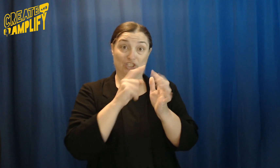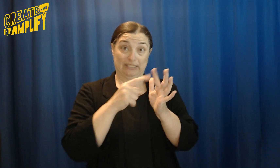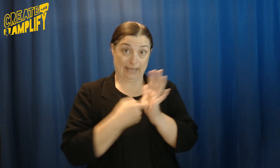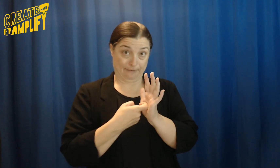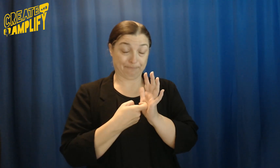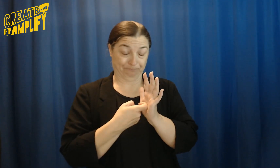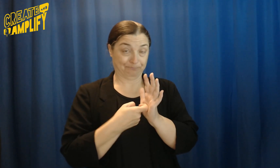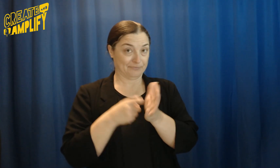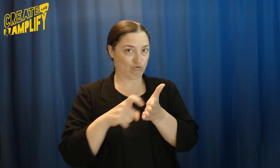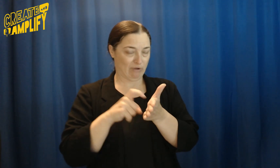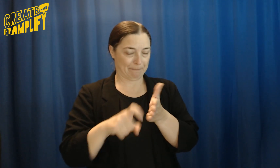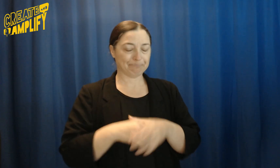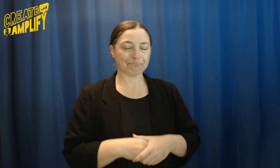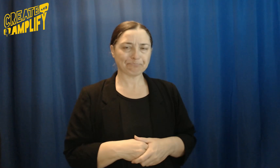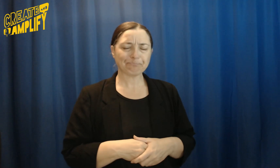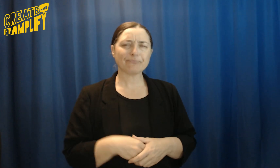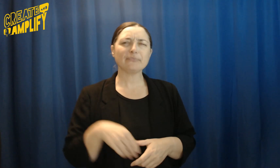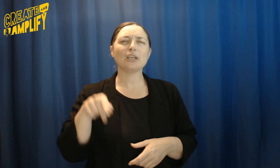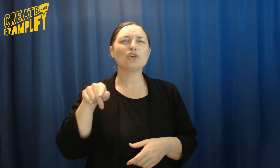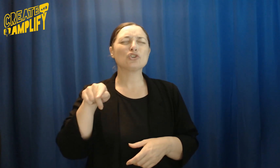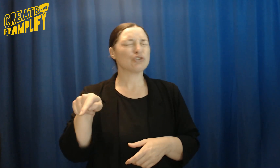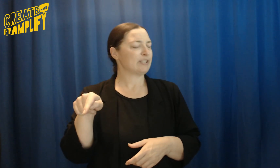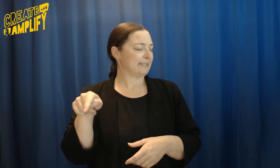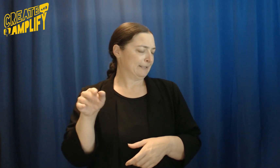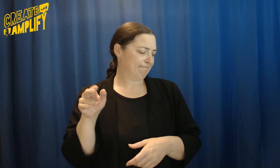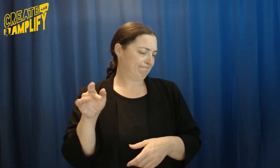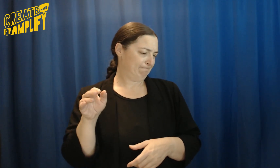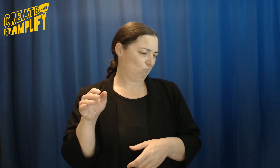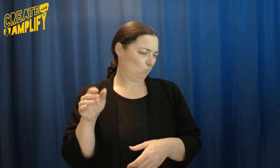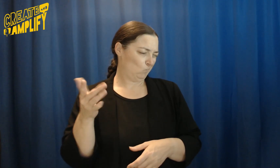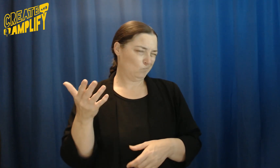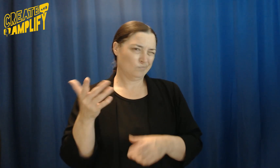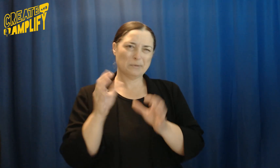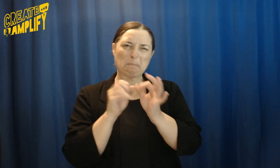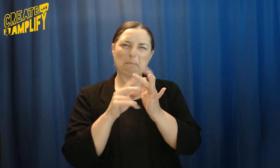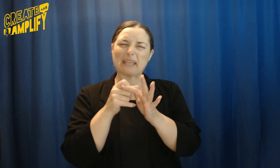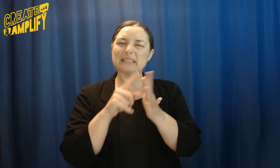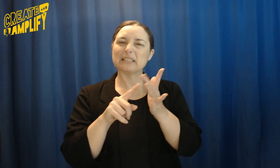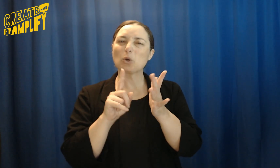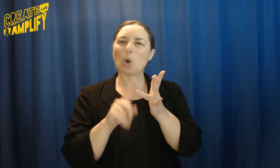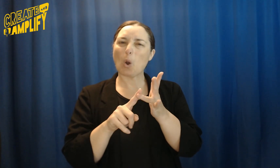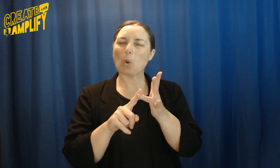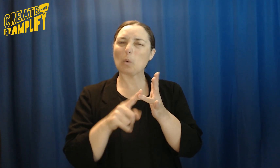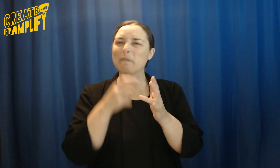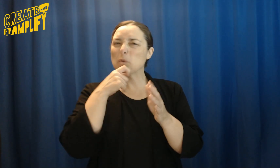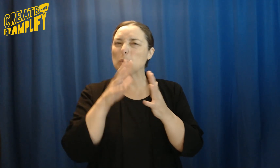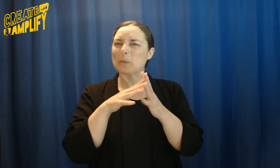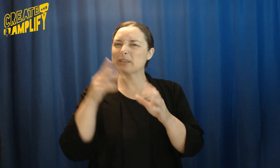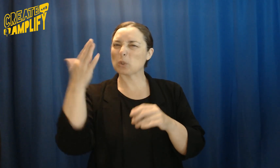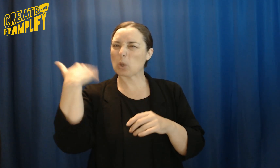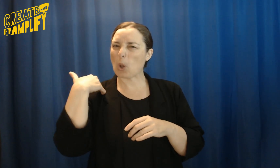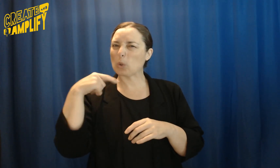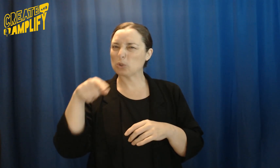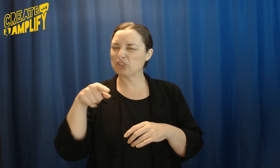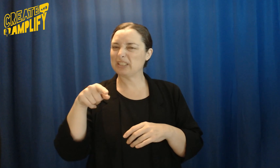saw a talk that she did in Bendigo a few weeks ago about her project Up and